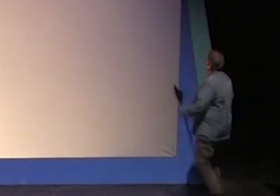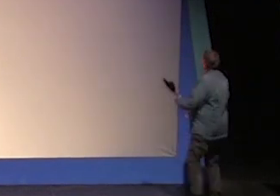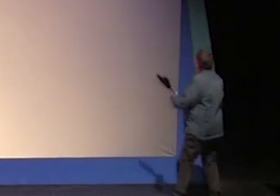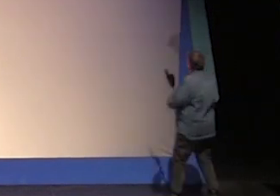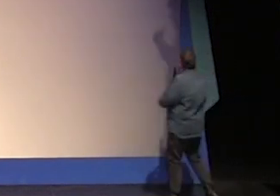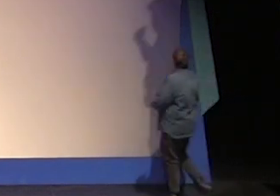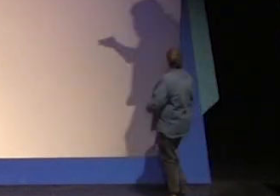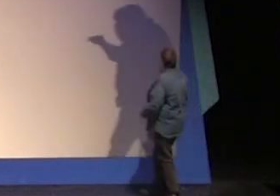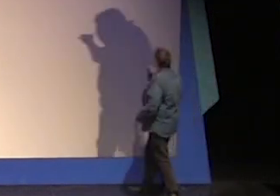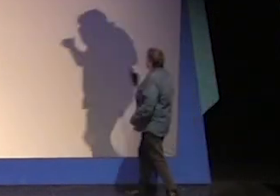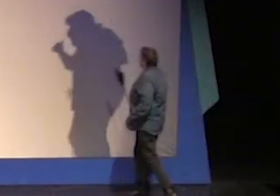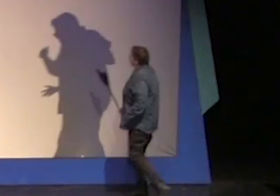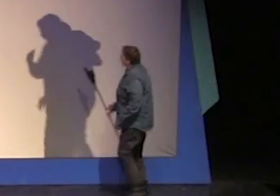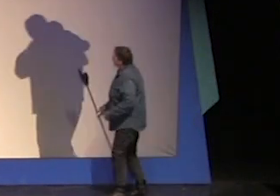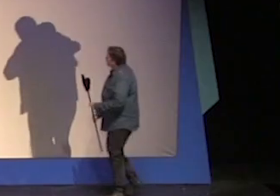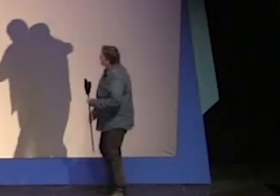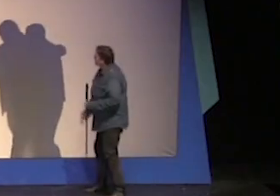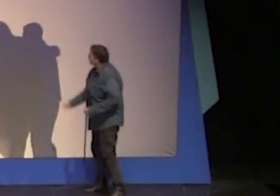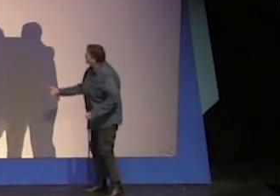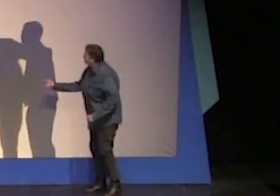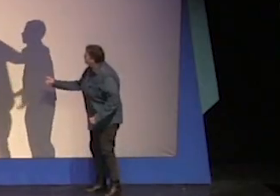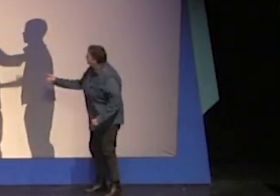What's the fight look like with hearing people? Let's see.